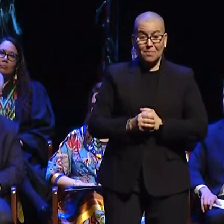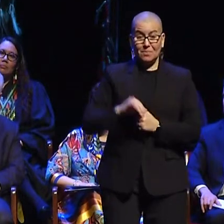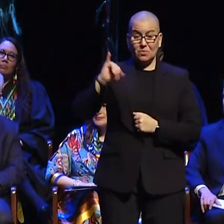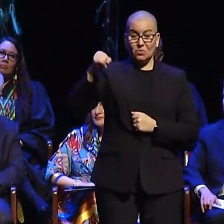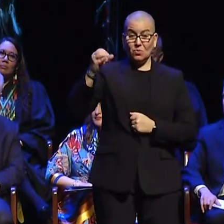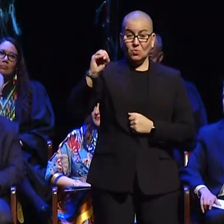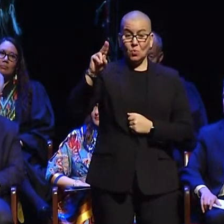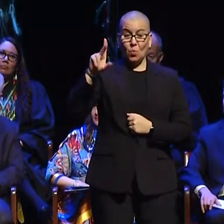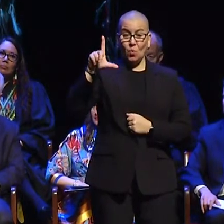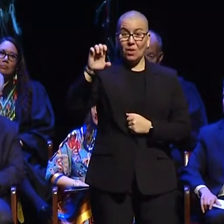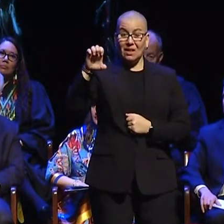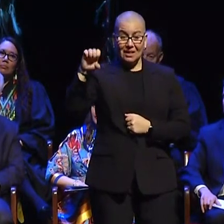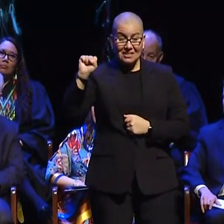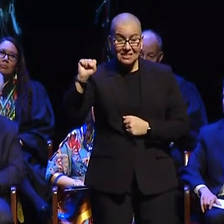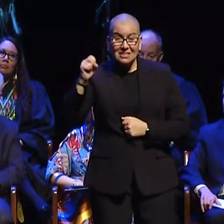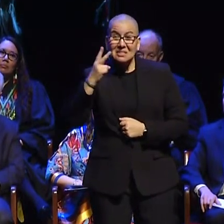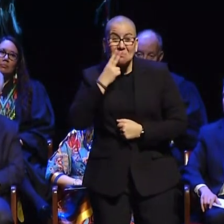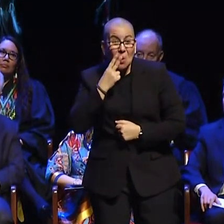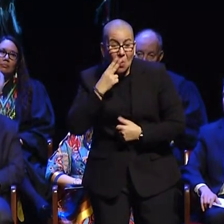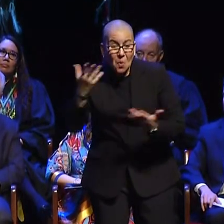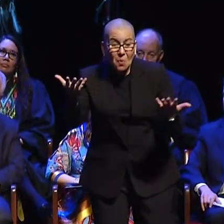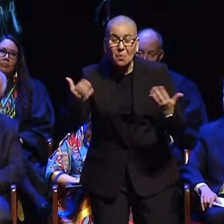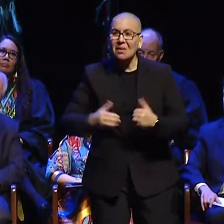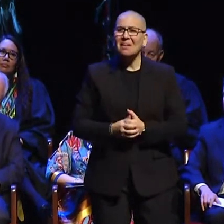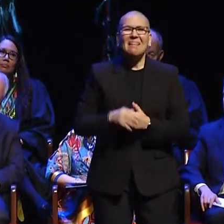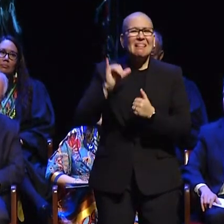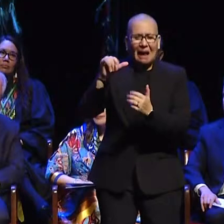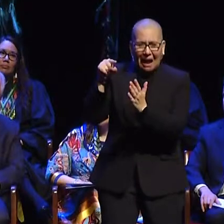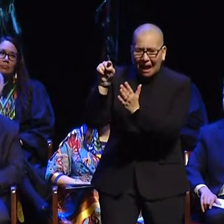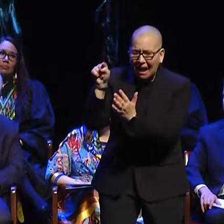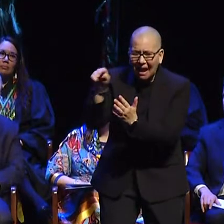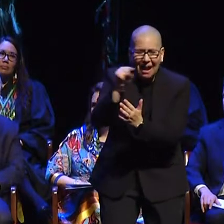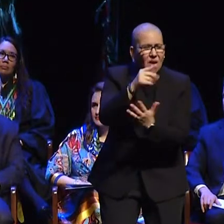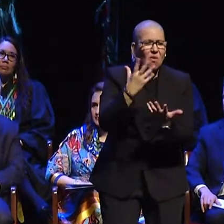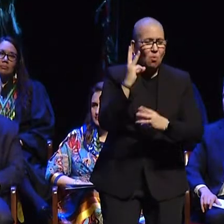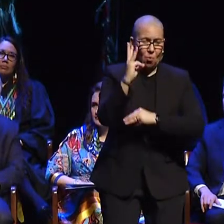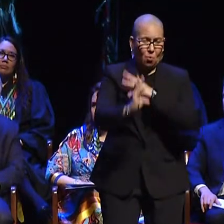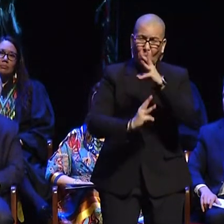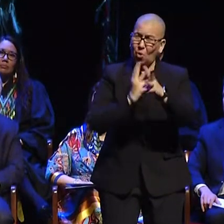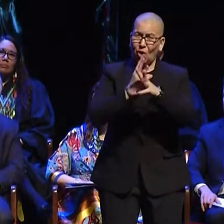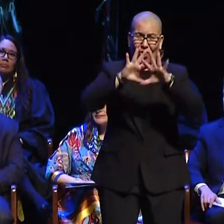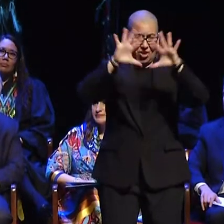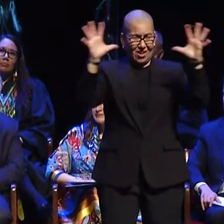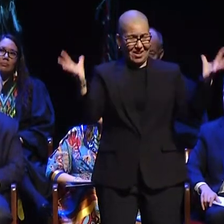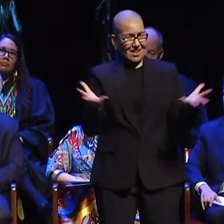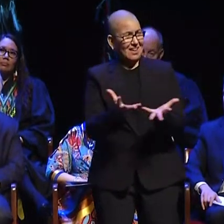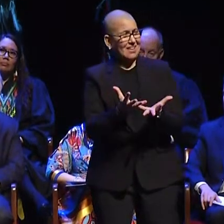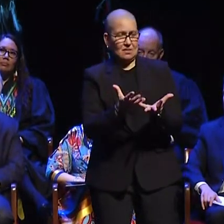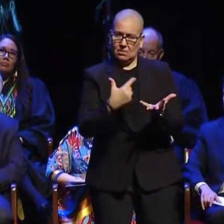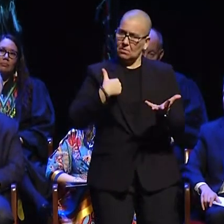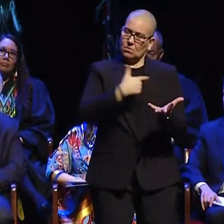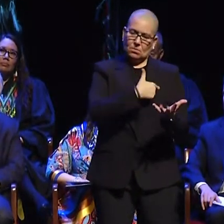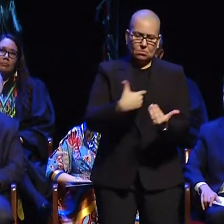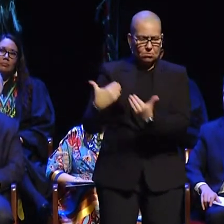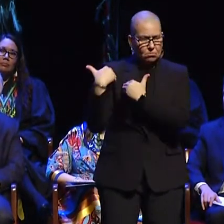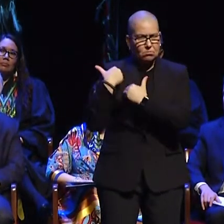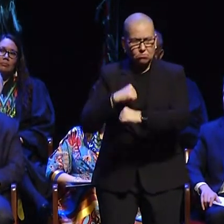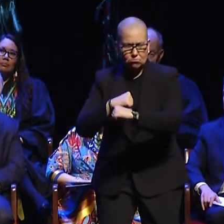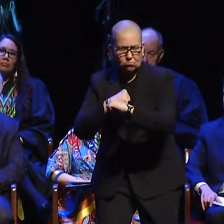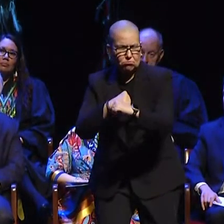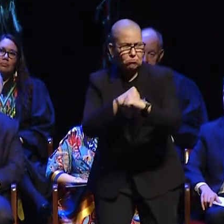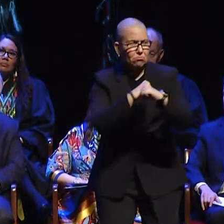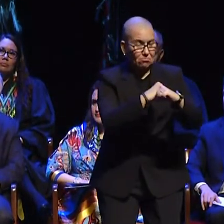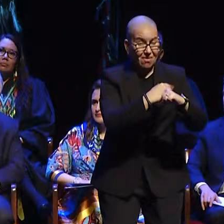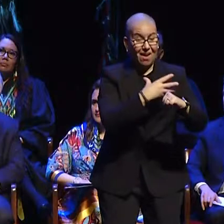climate damage to our society and the world we live in. We've gotten back millions from those who